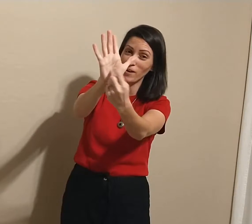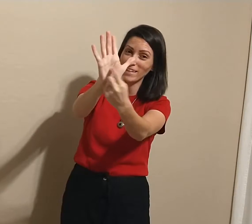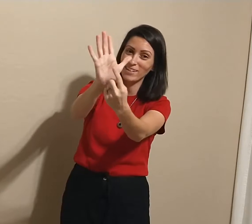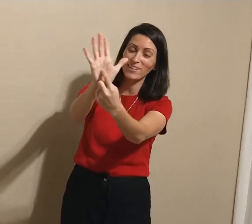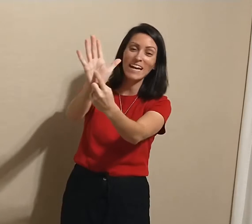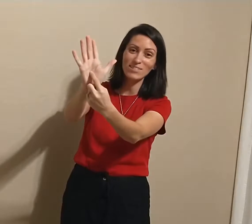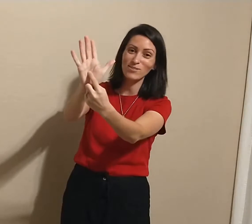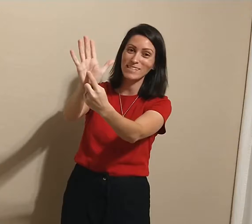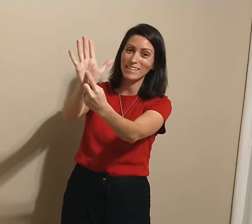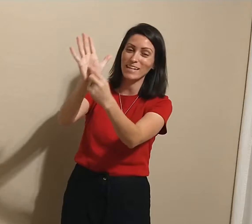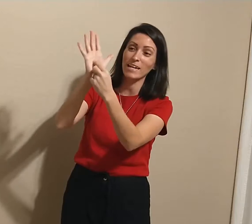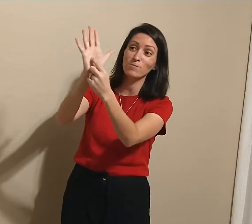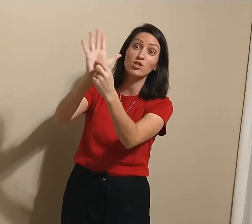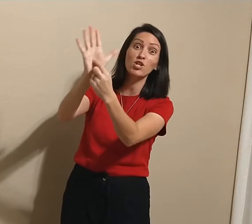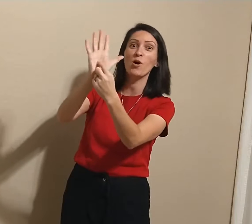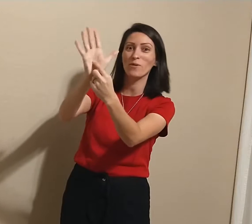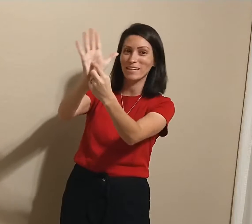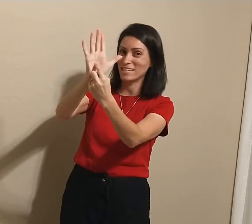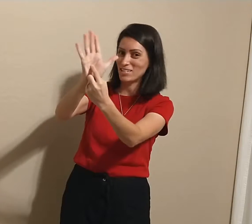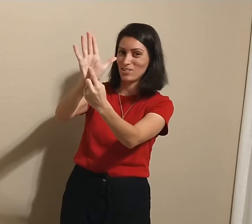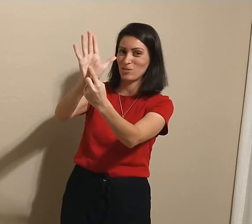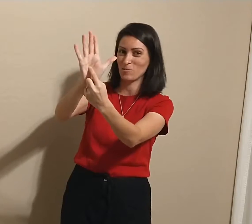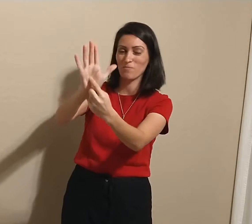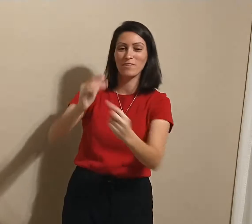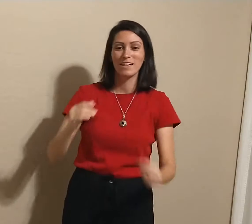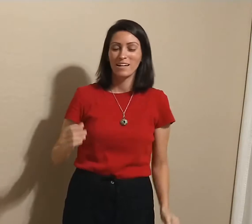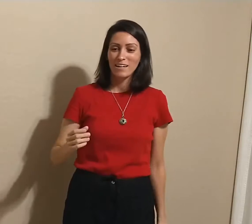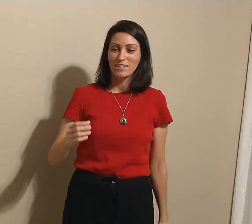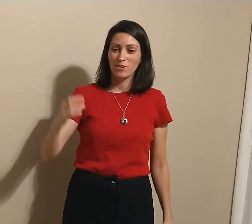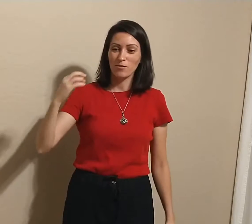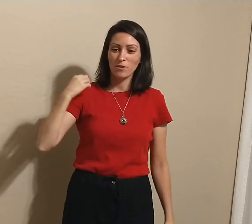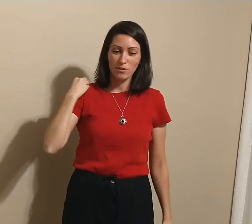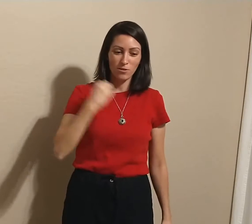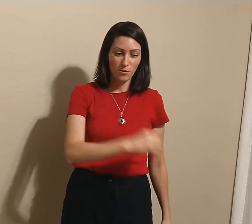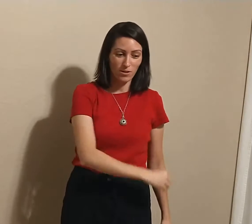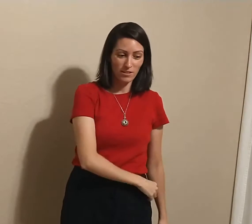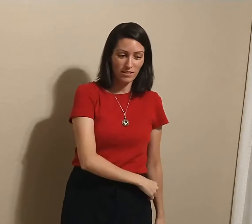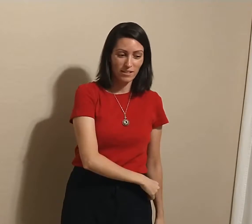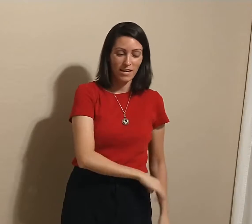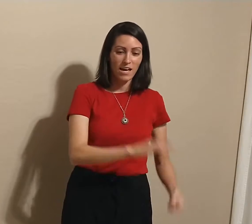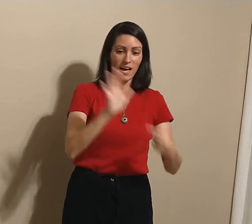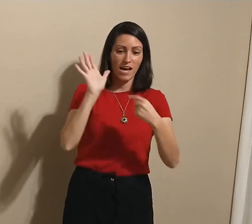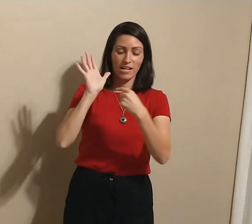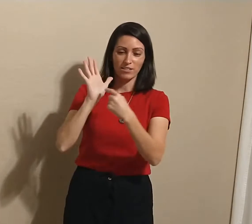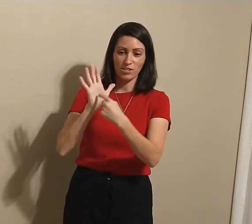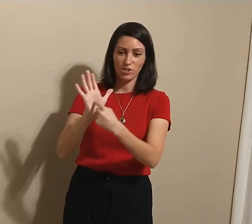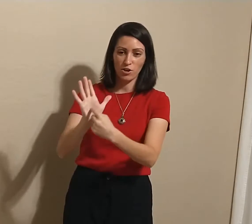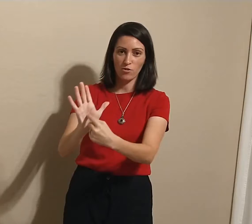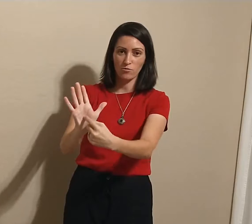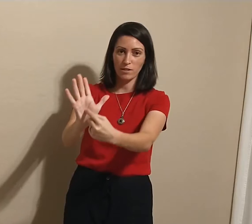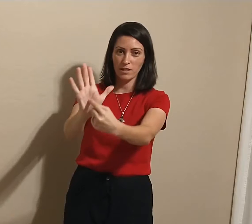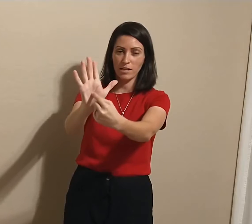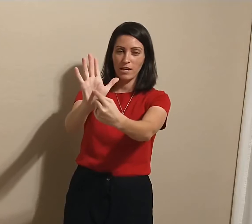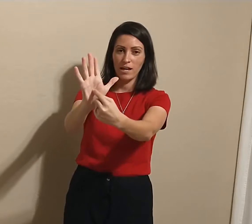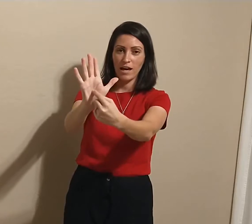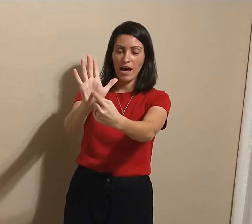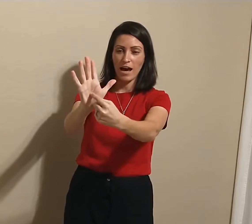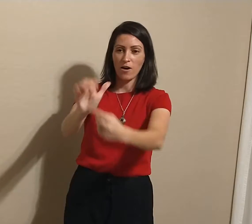right here. Can you see it? I am showing it to you. So the Lord has shown me